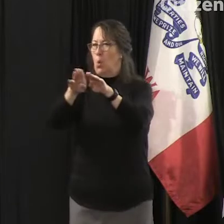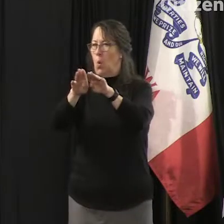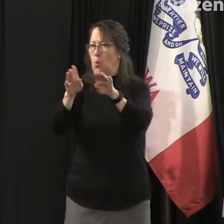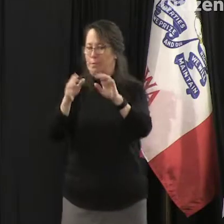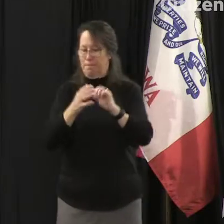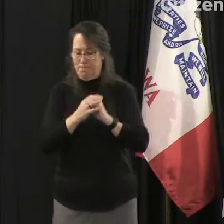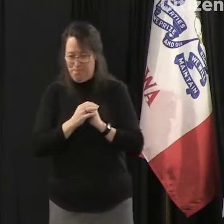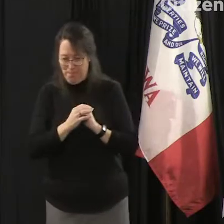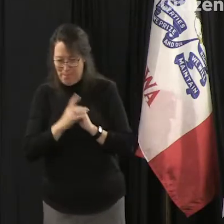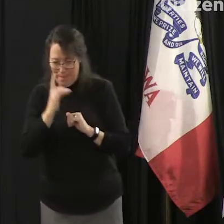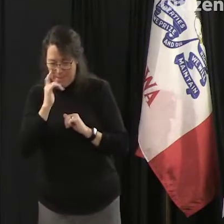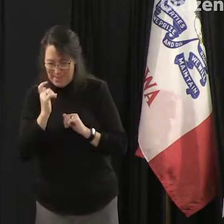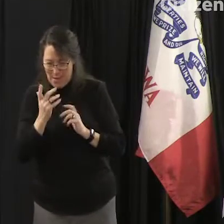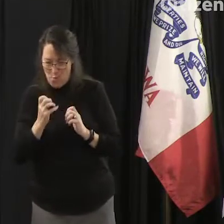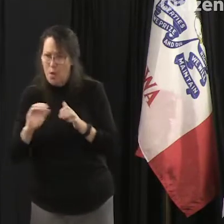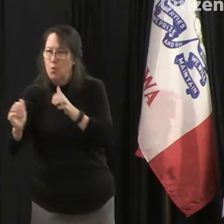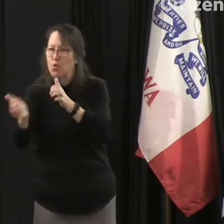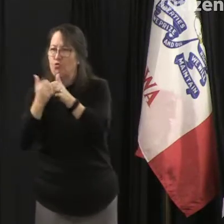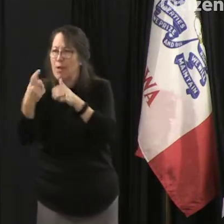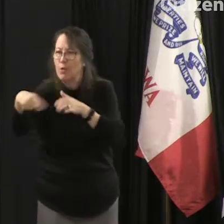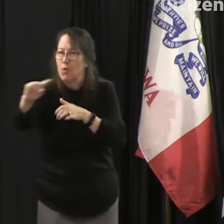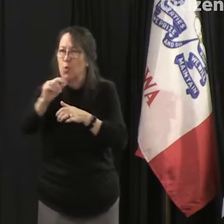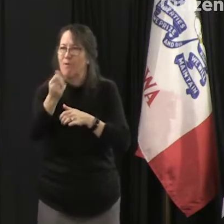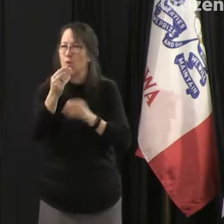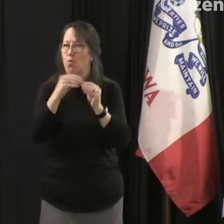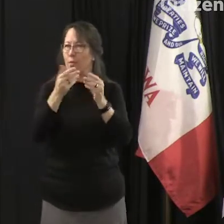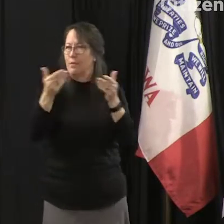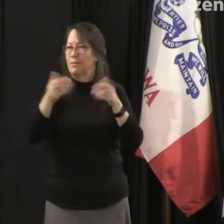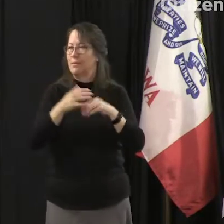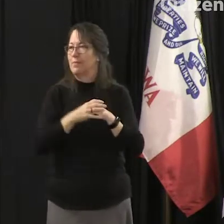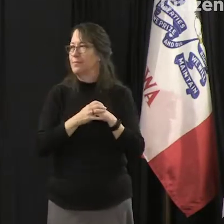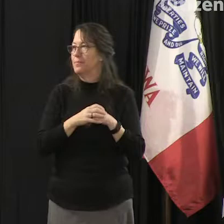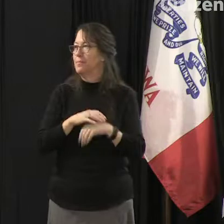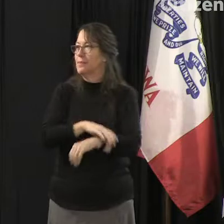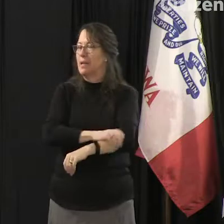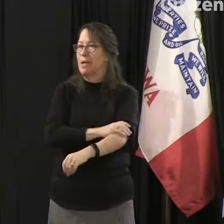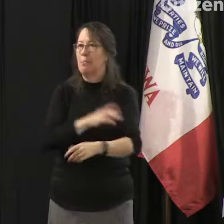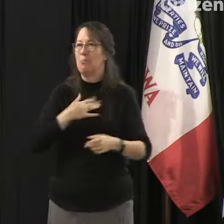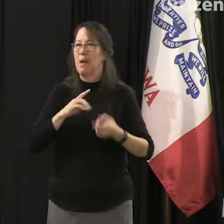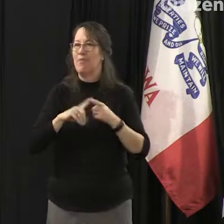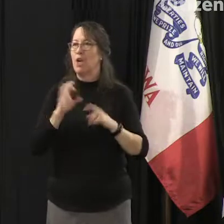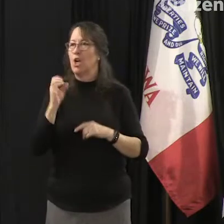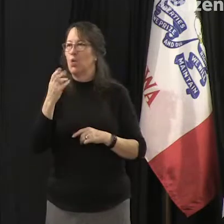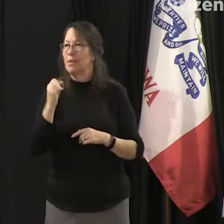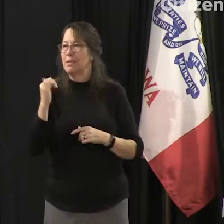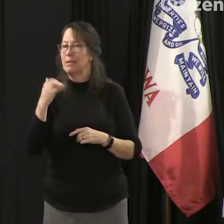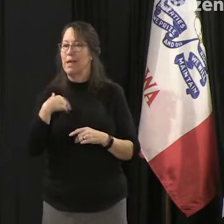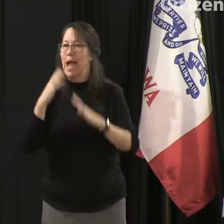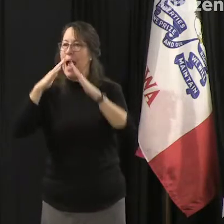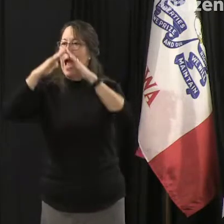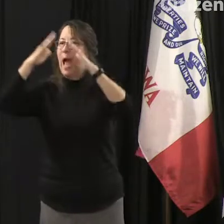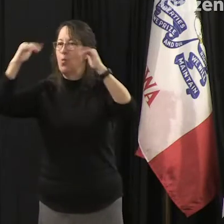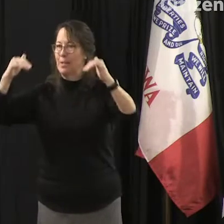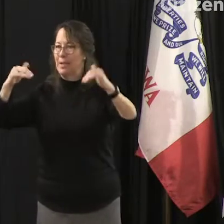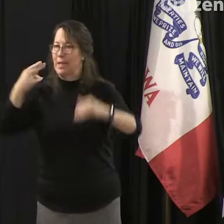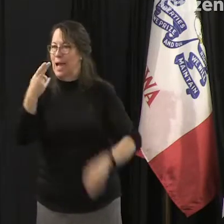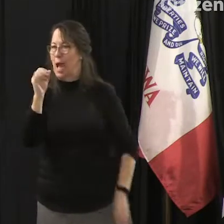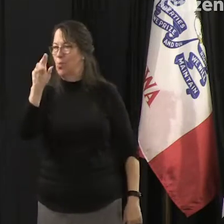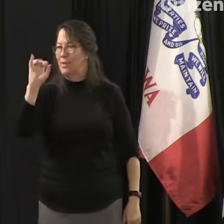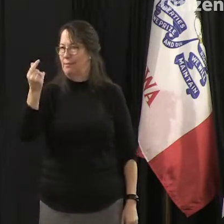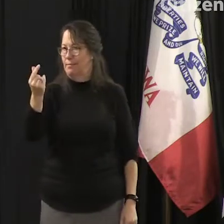this, because I did want to challenge you on a couple of other things. And my friend Chris is still here.